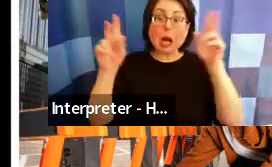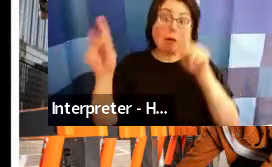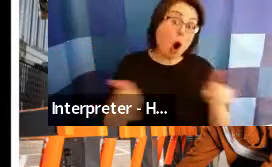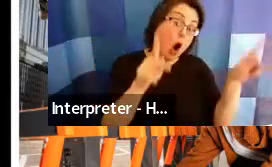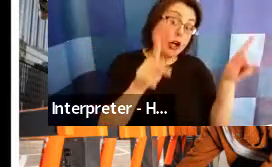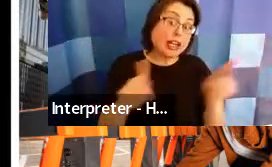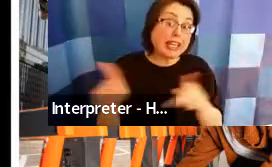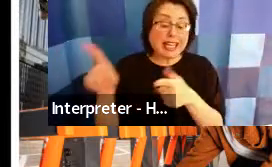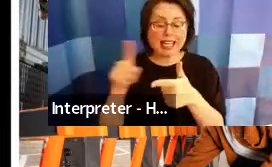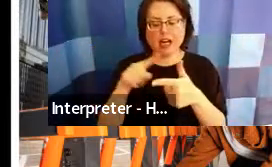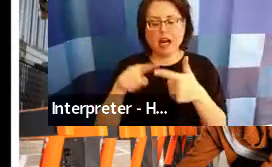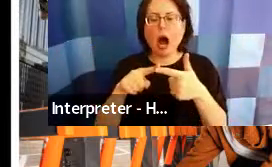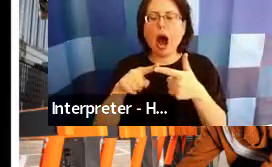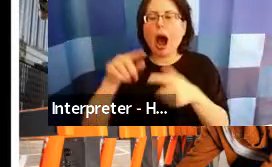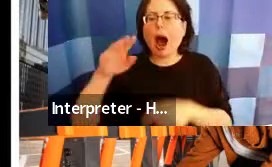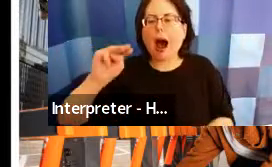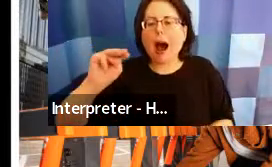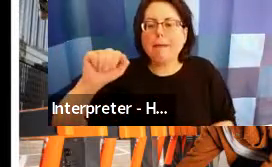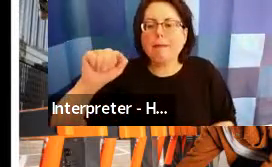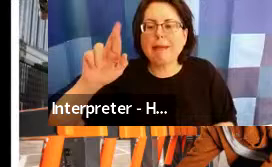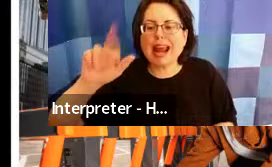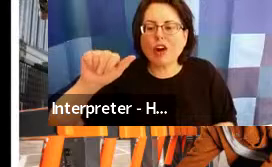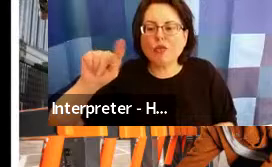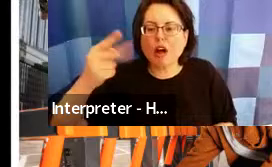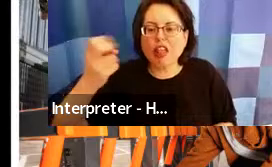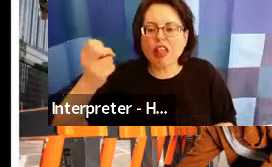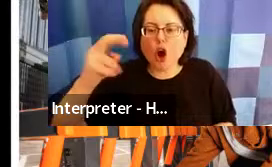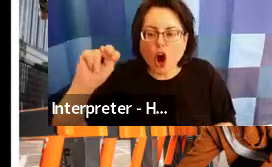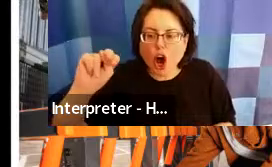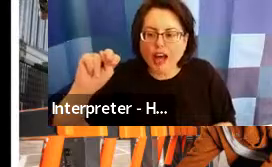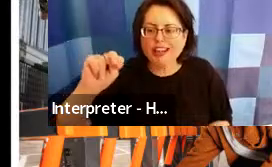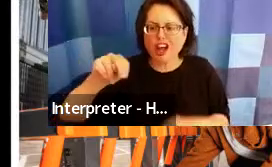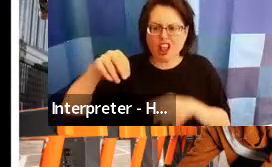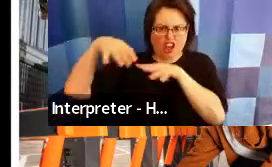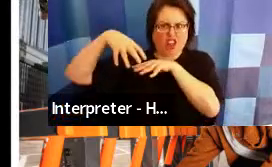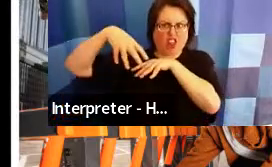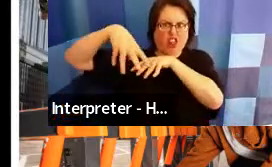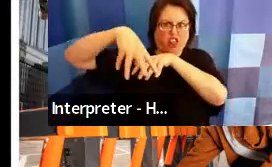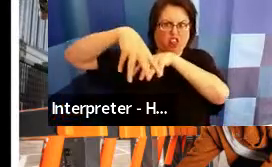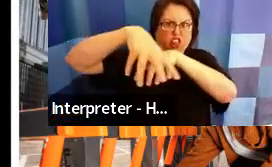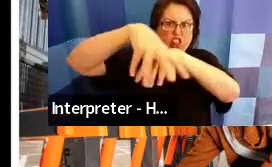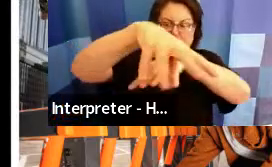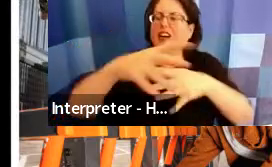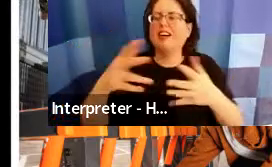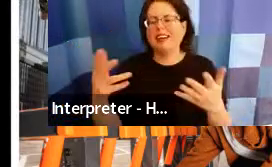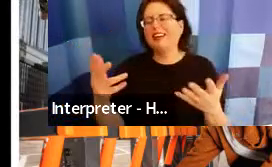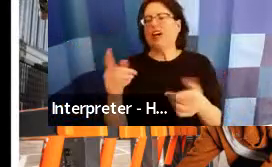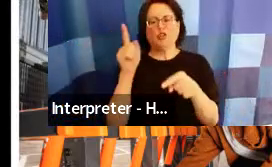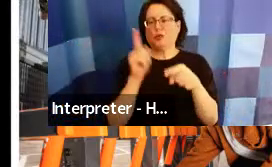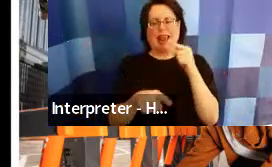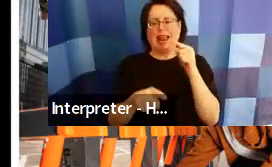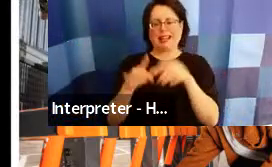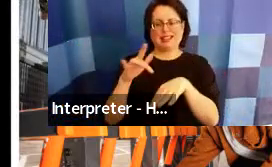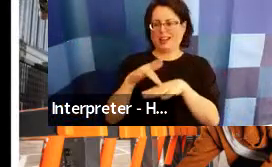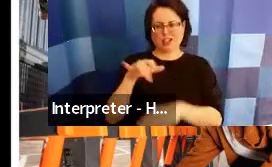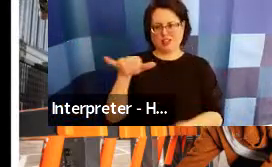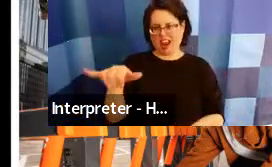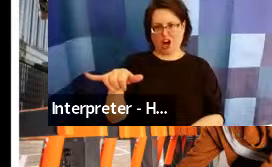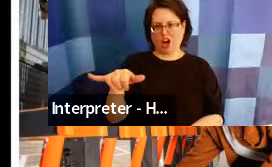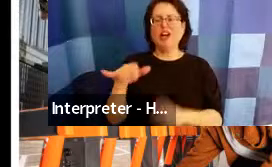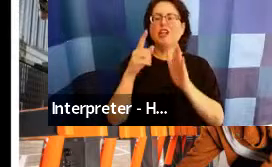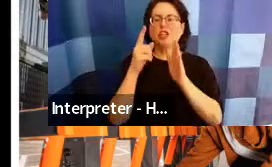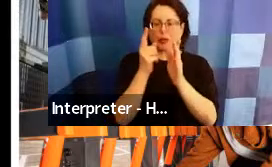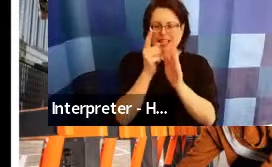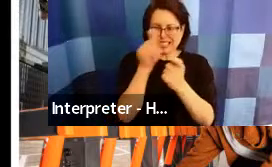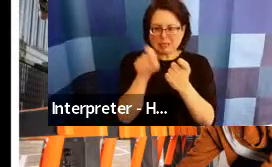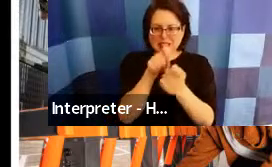marathons. You get the idea. And this is just actually kind of a short taste of the many policies that